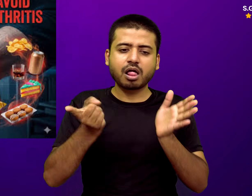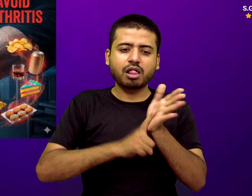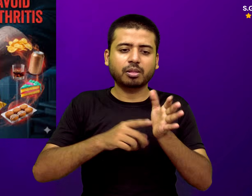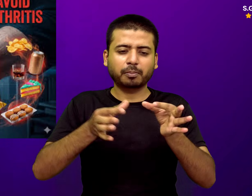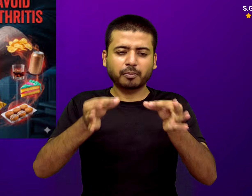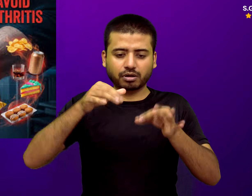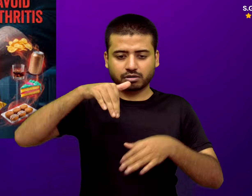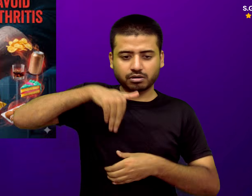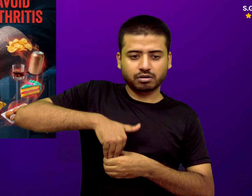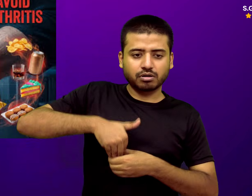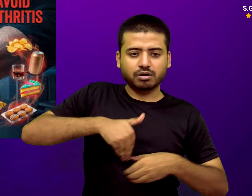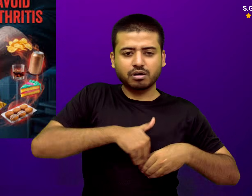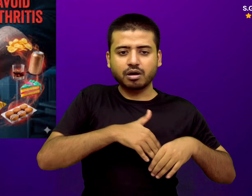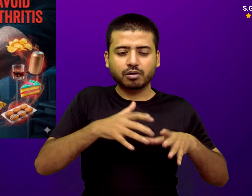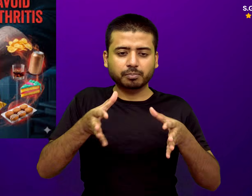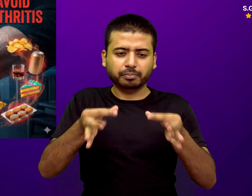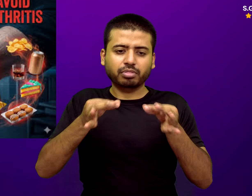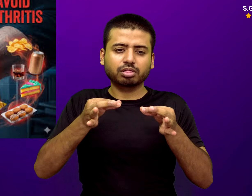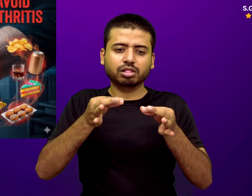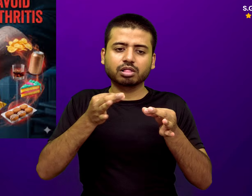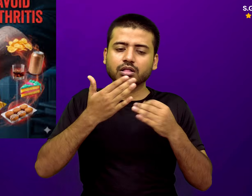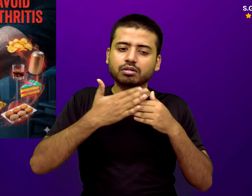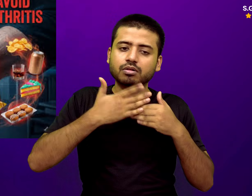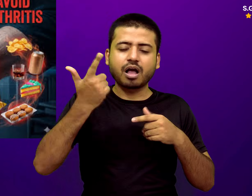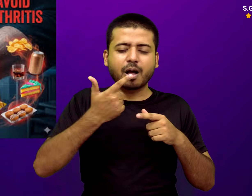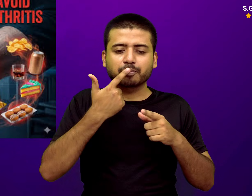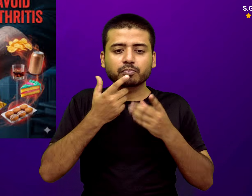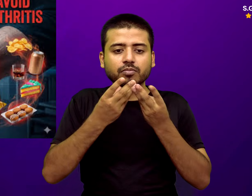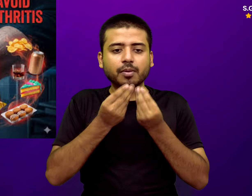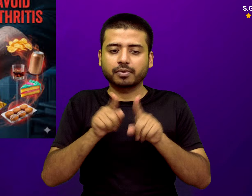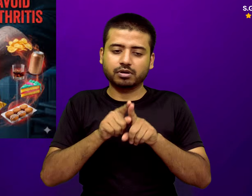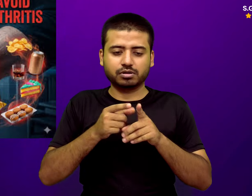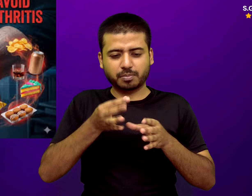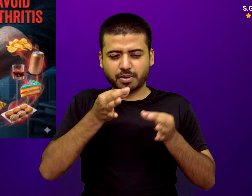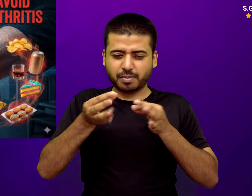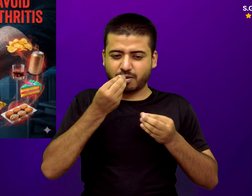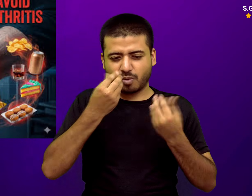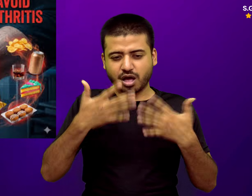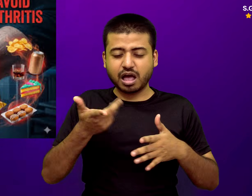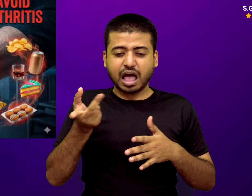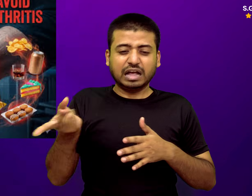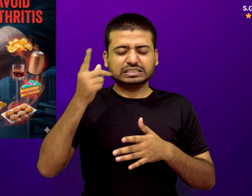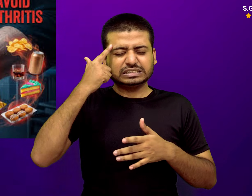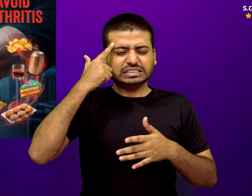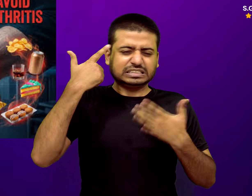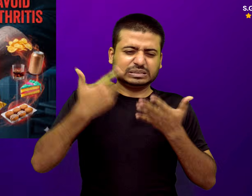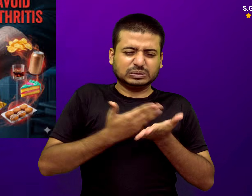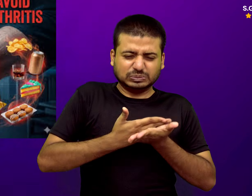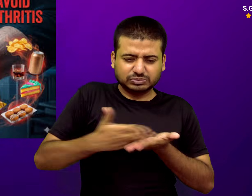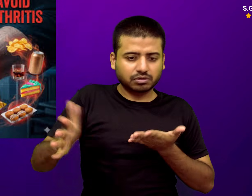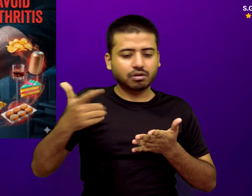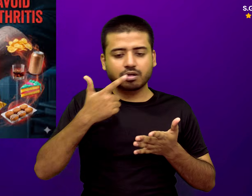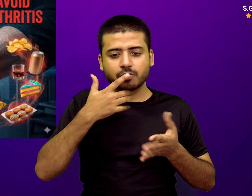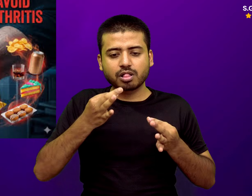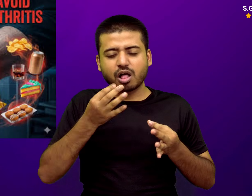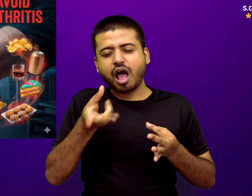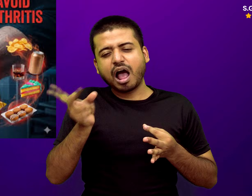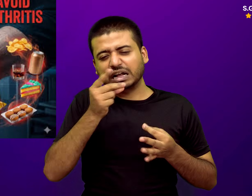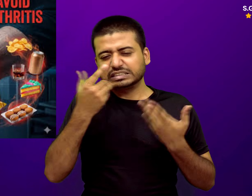bloodstream binds to proteins and fats, creating harmful molecules known as advanced glycation end products, AGEs.